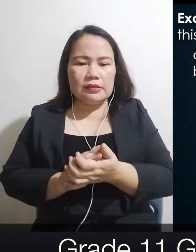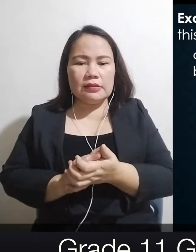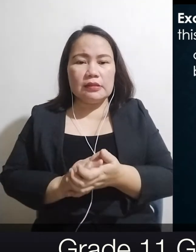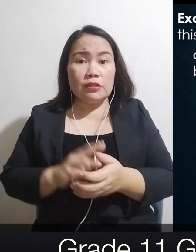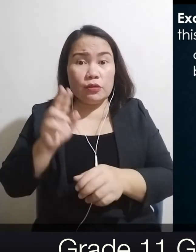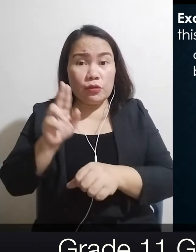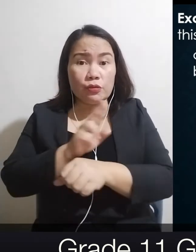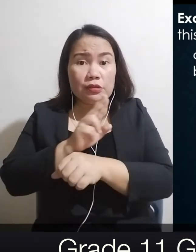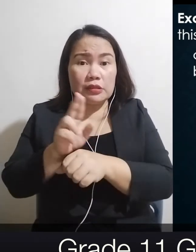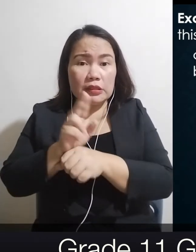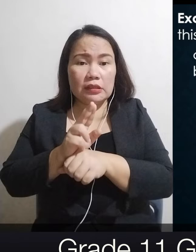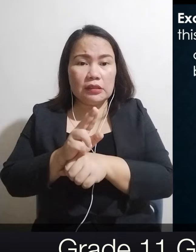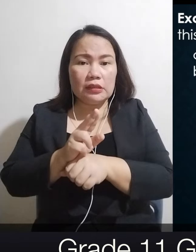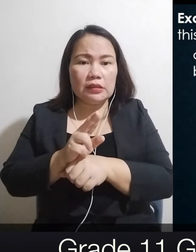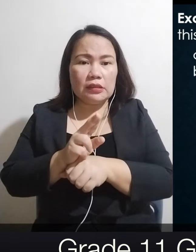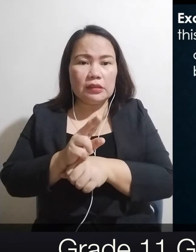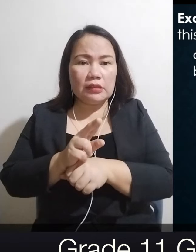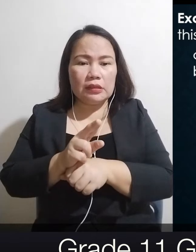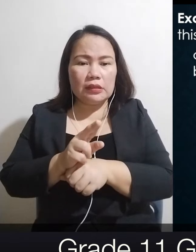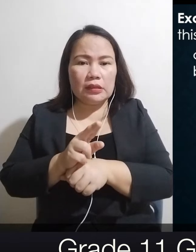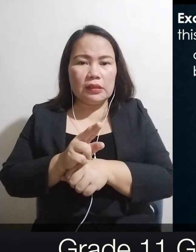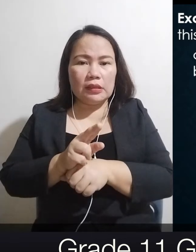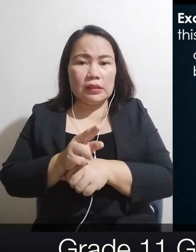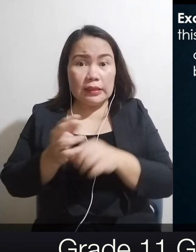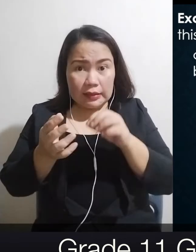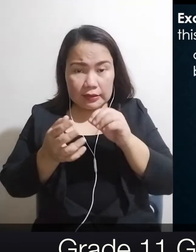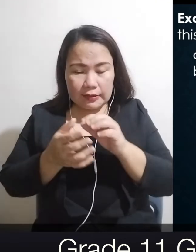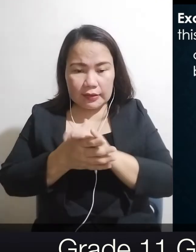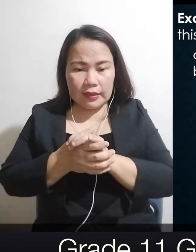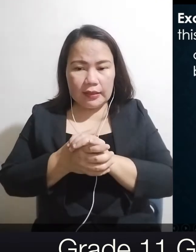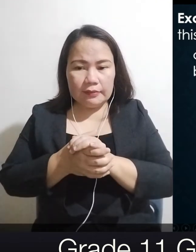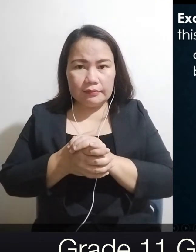your scientific calculator, you can use